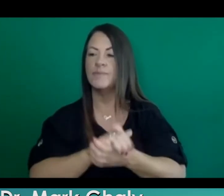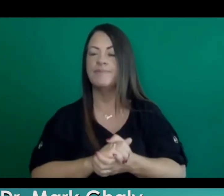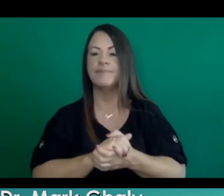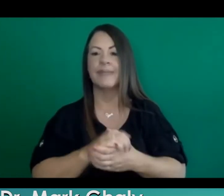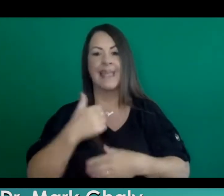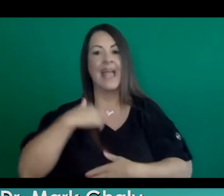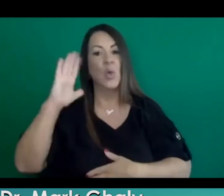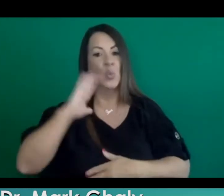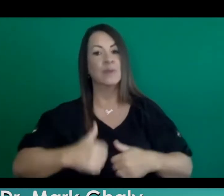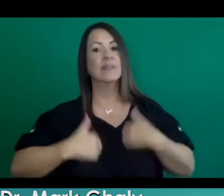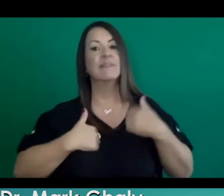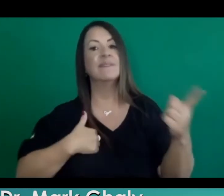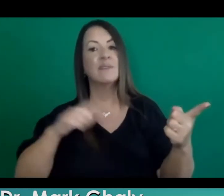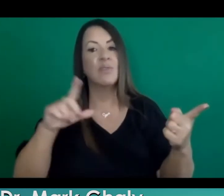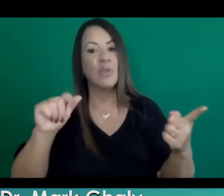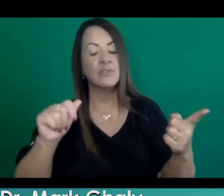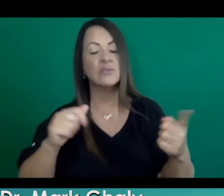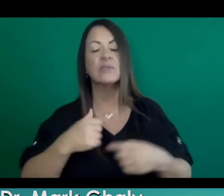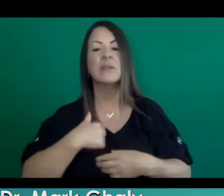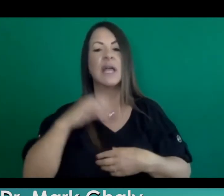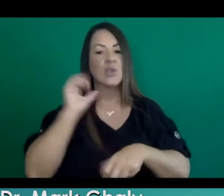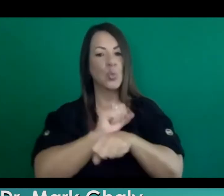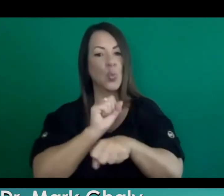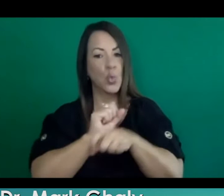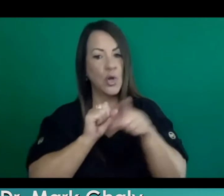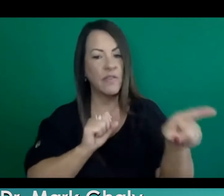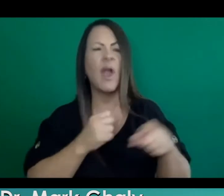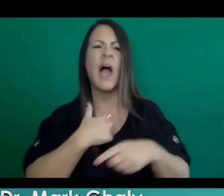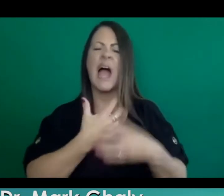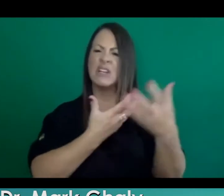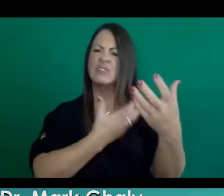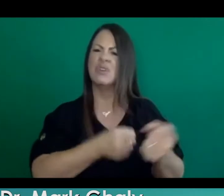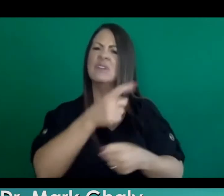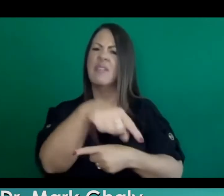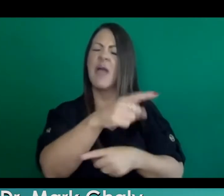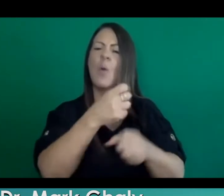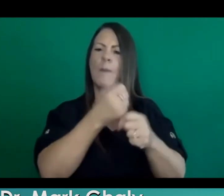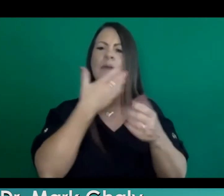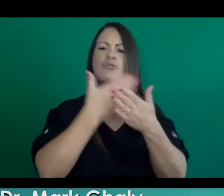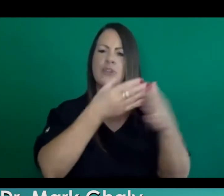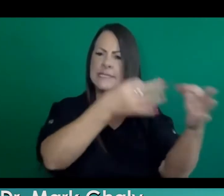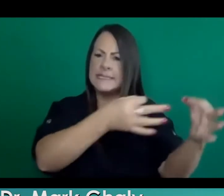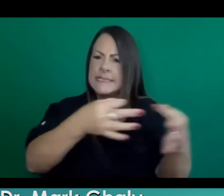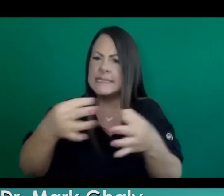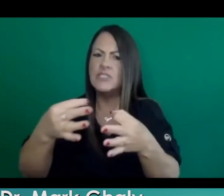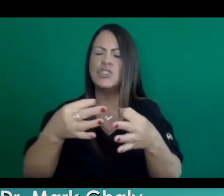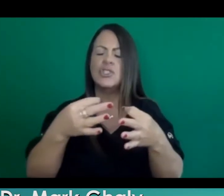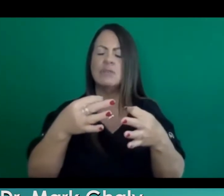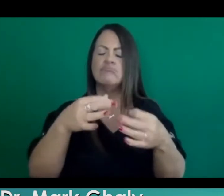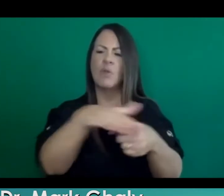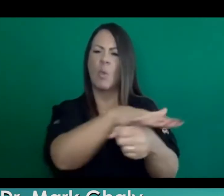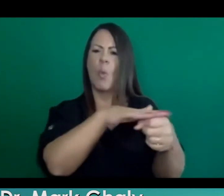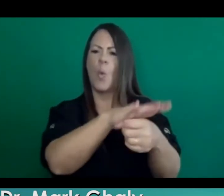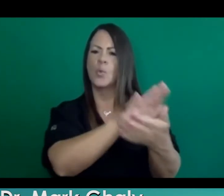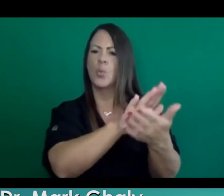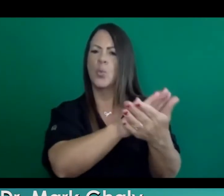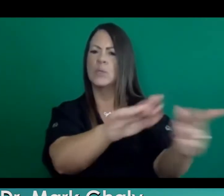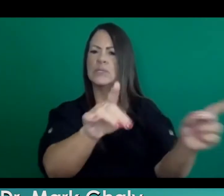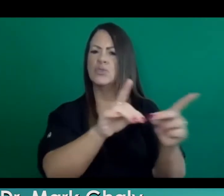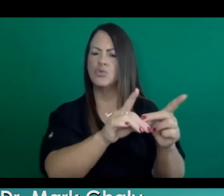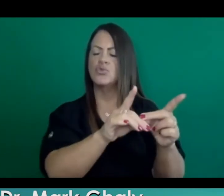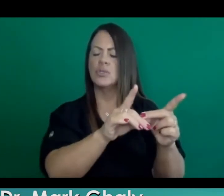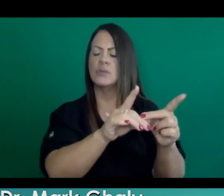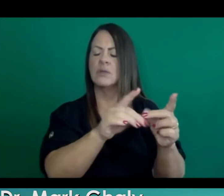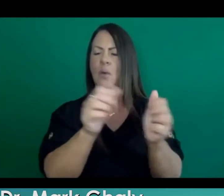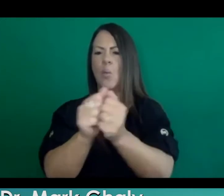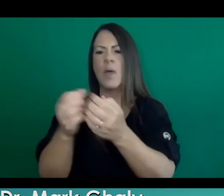former employee, I trust their ability to make good decisions with their local school districts